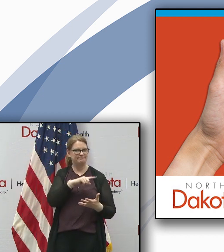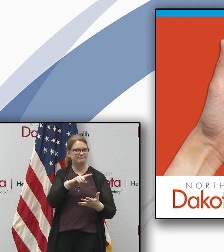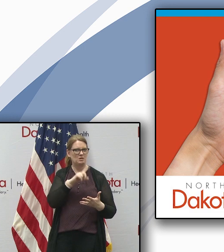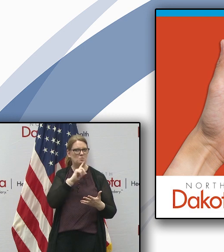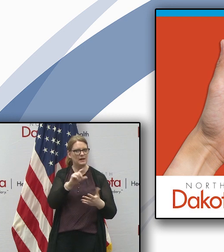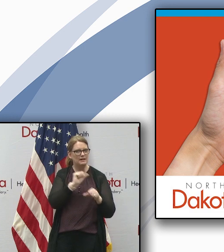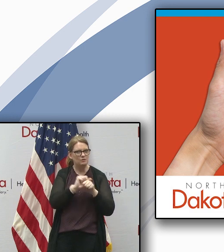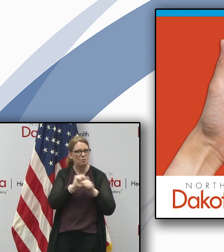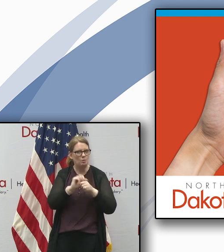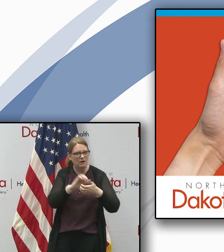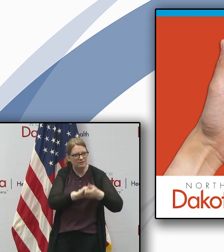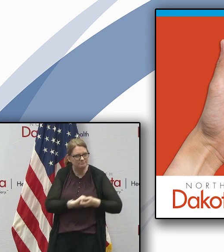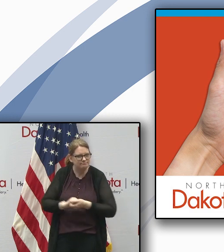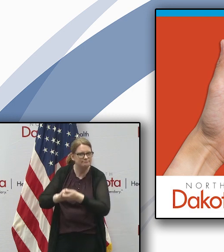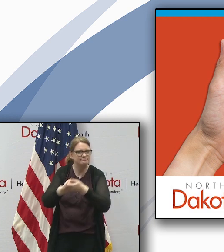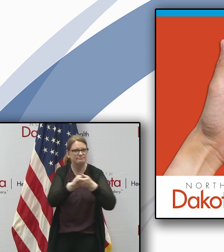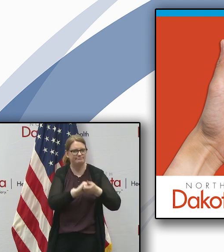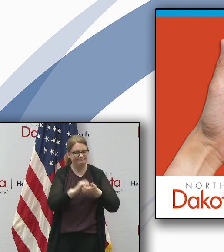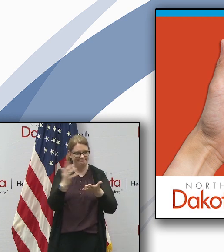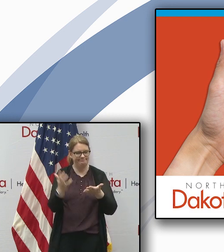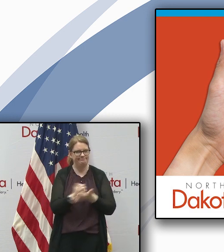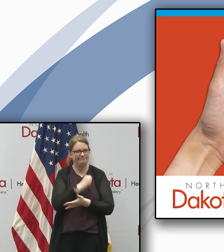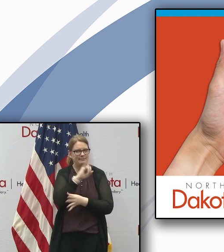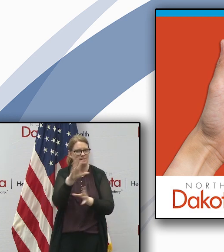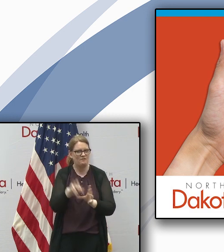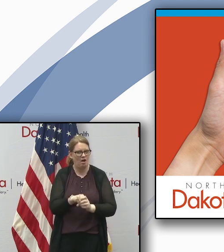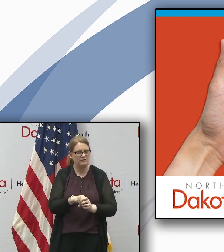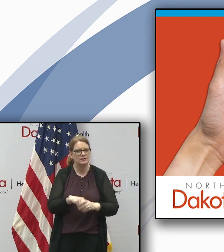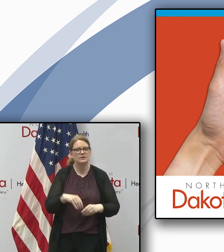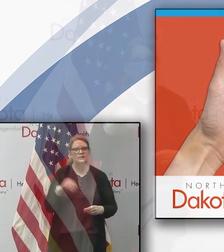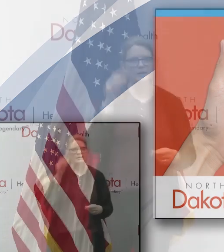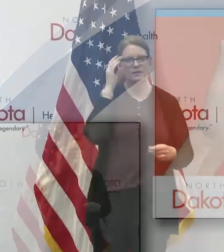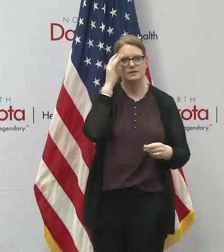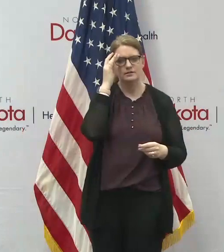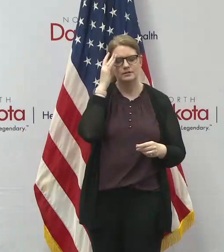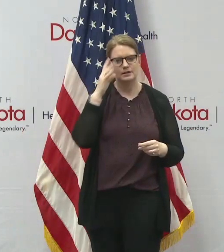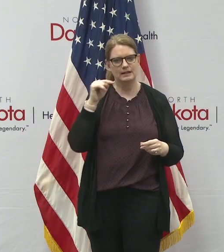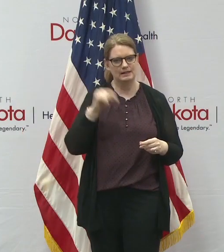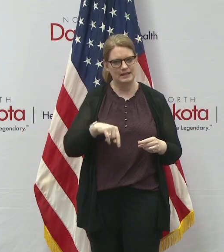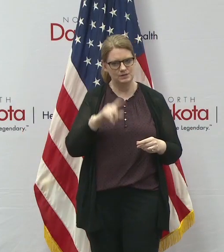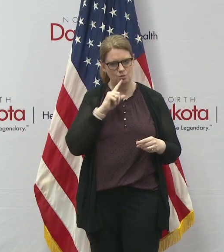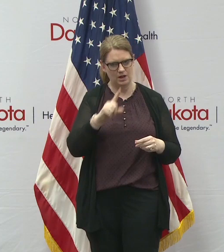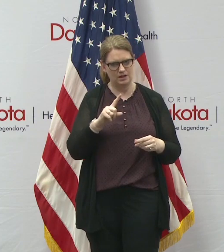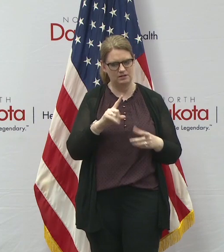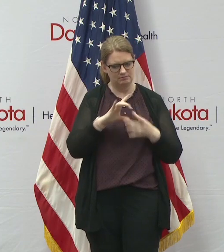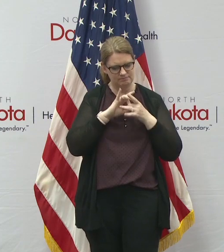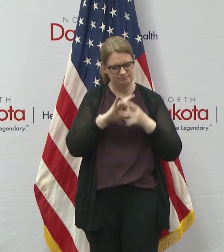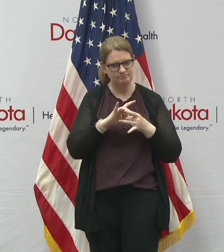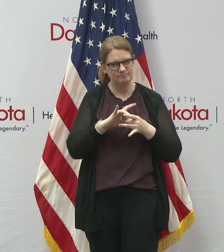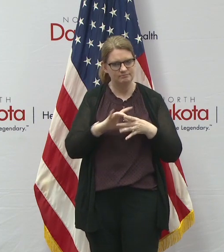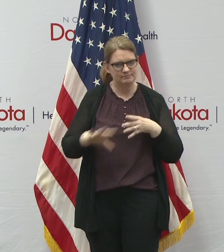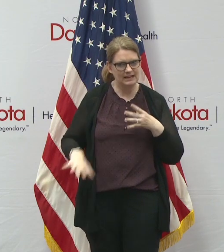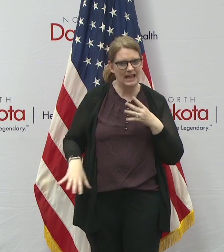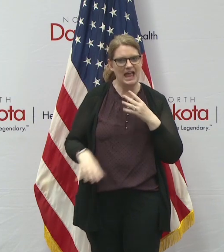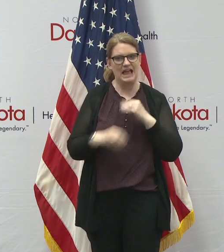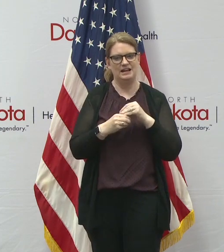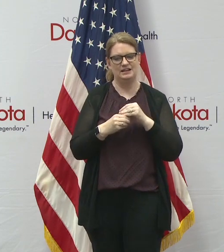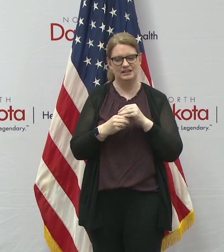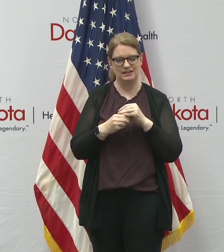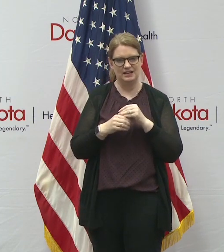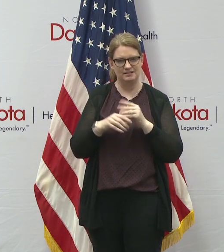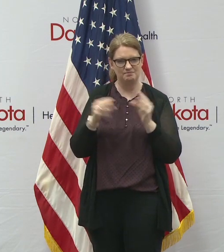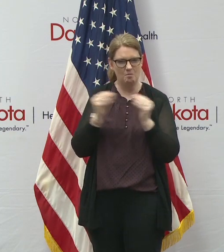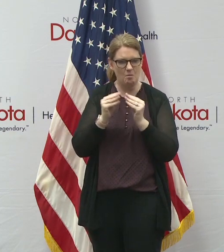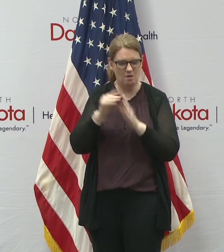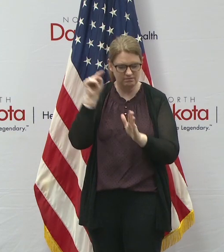jump in and be part of this. Because this really ties into what we're doing on expanding our contact tracing and to make